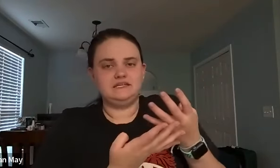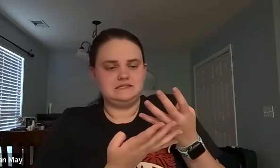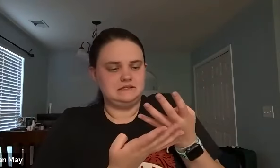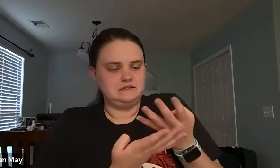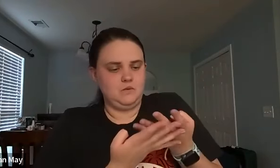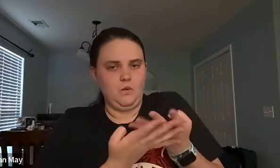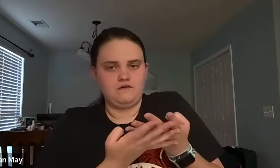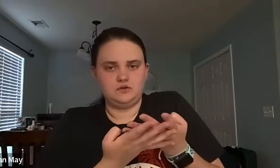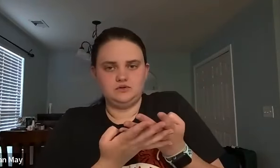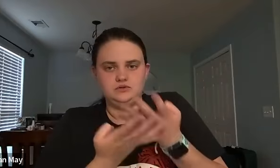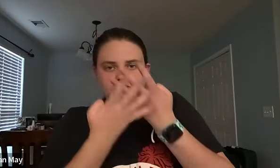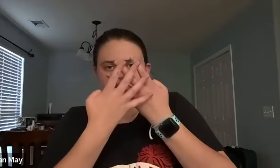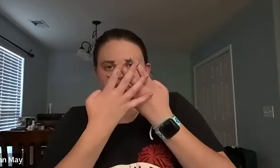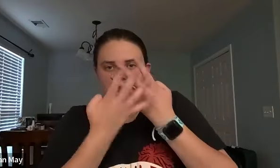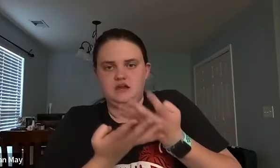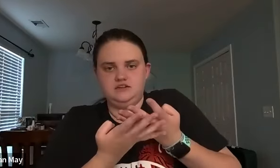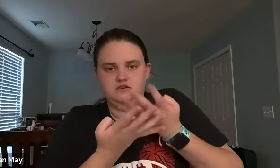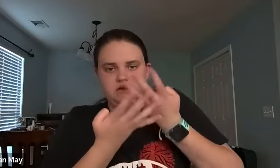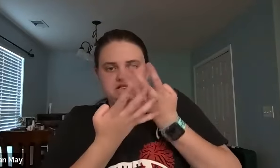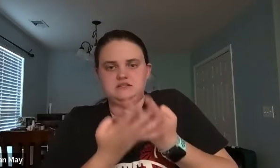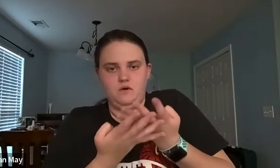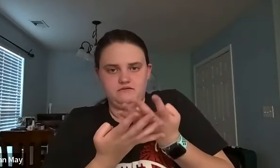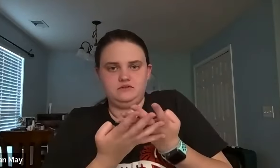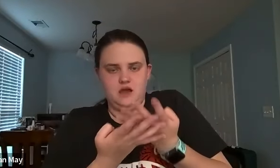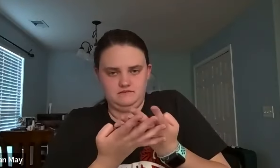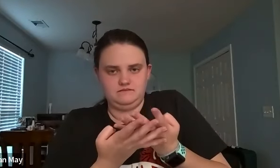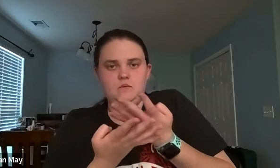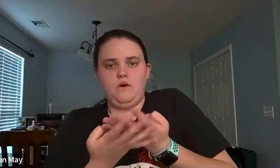it's waffle. Like you kind of do the crosses and waffle. Yeah, waffle.